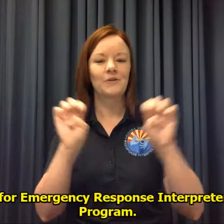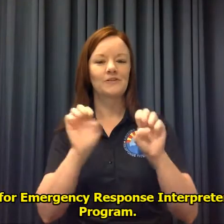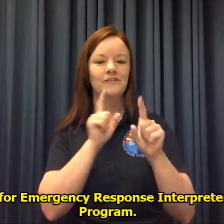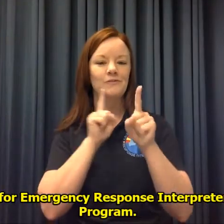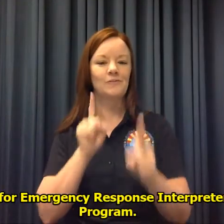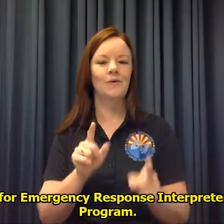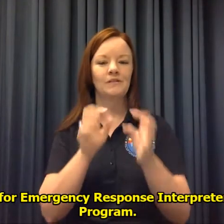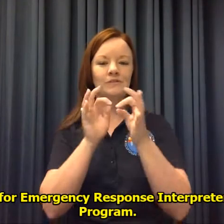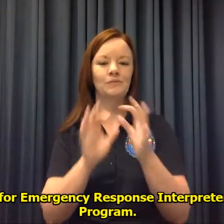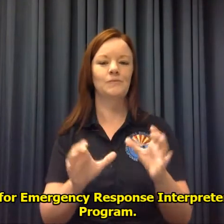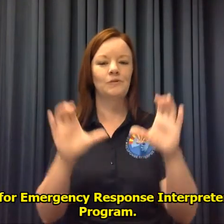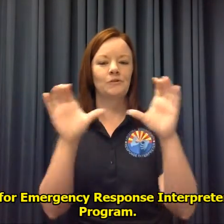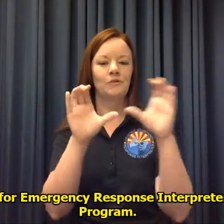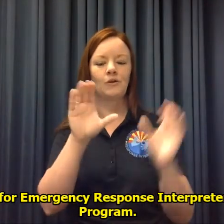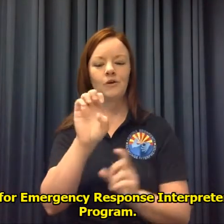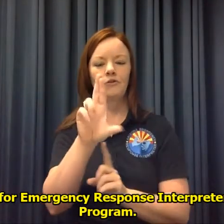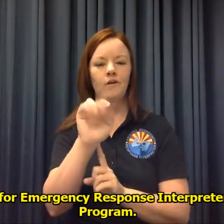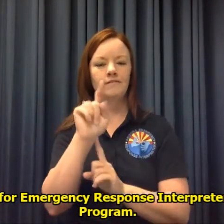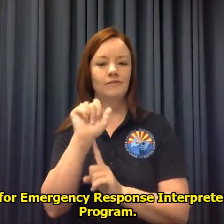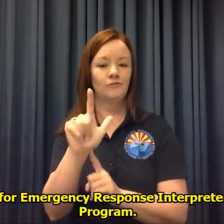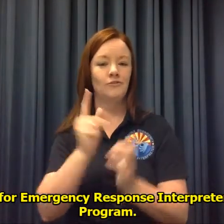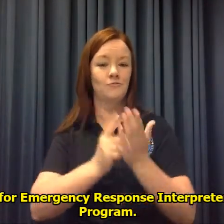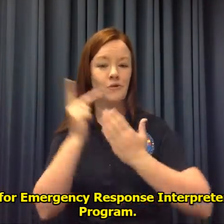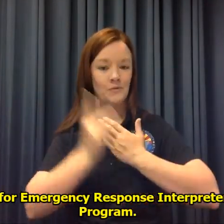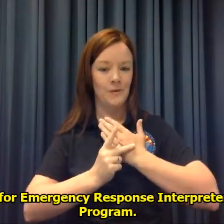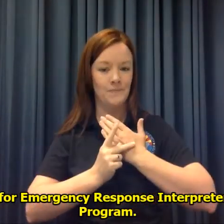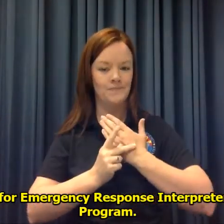ERIC stands for Emergency Response Interpreter Credential Program.